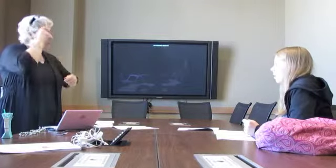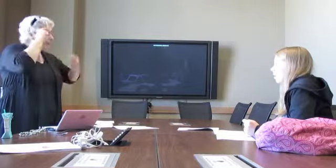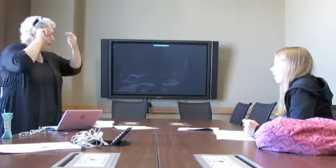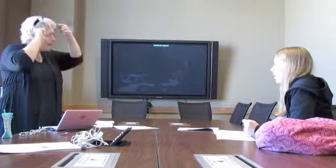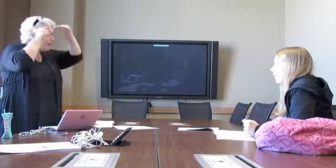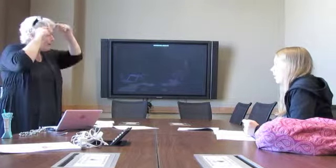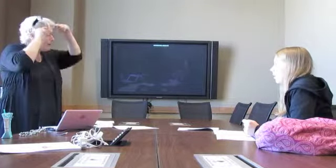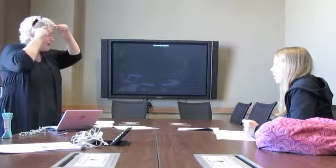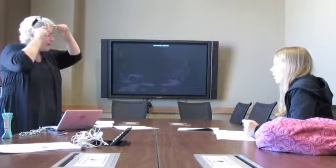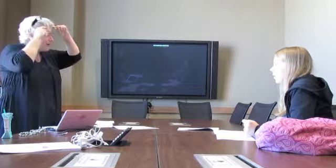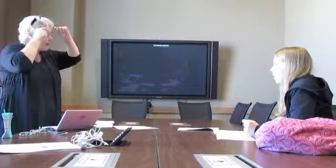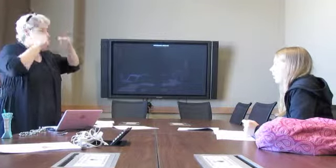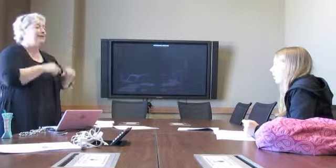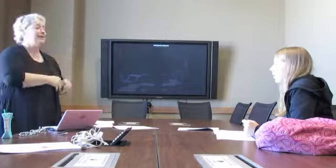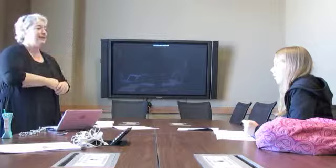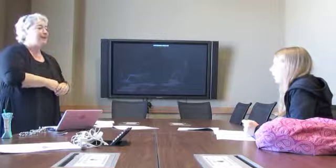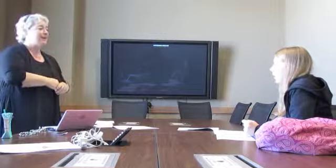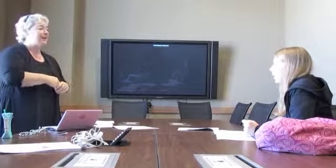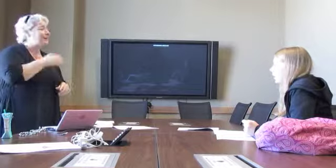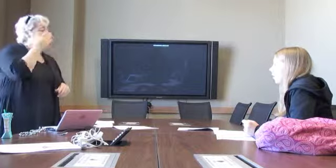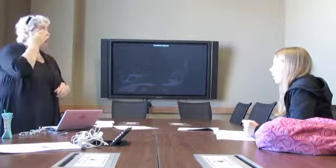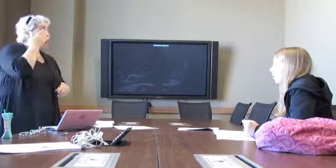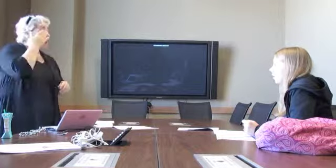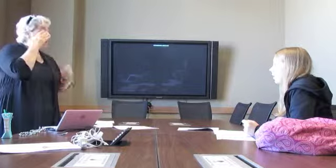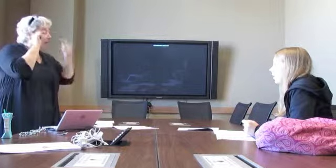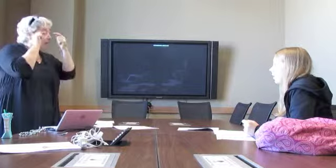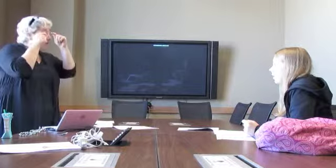head hurt? Your leg? Does your eye